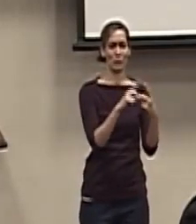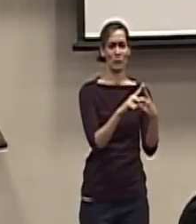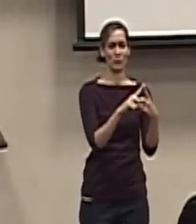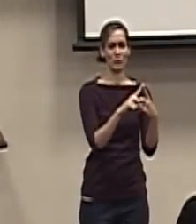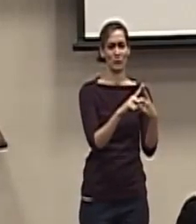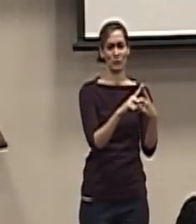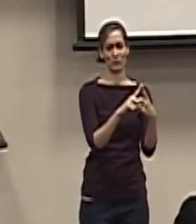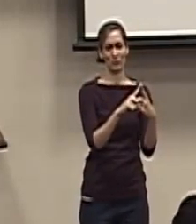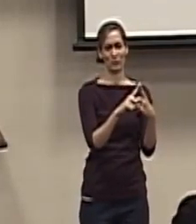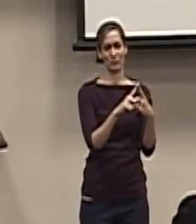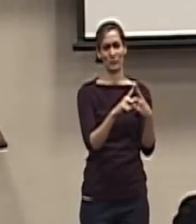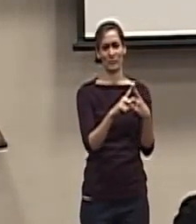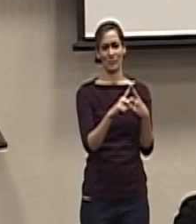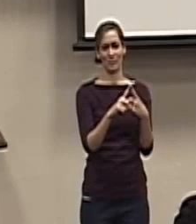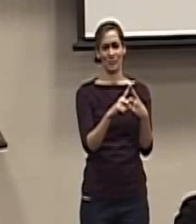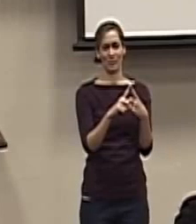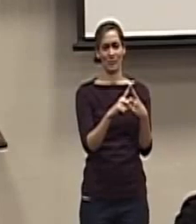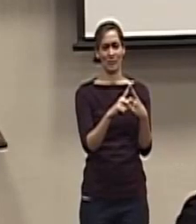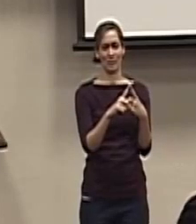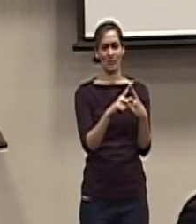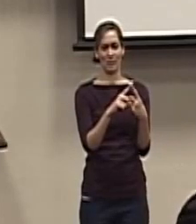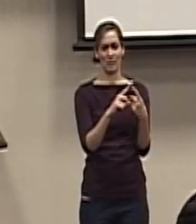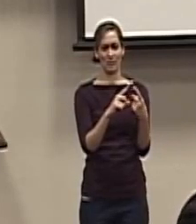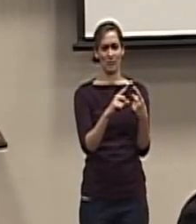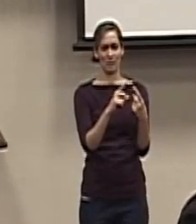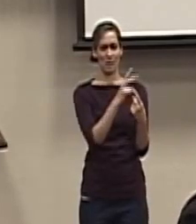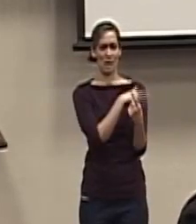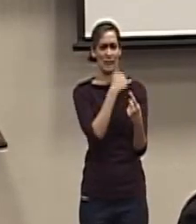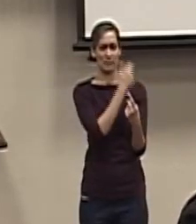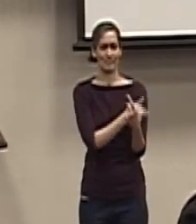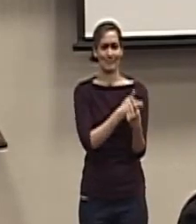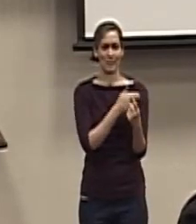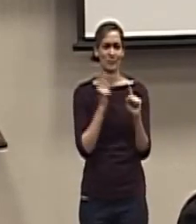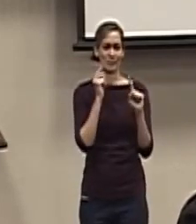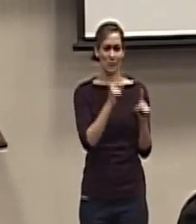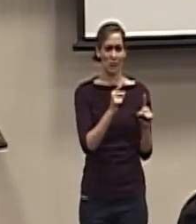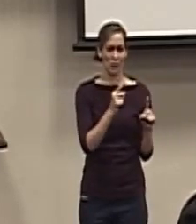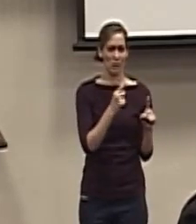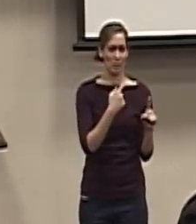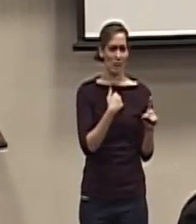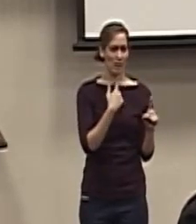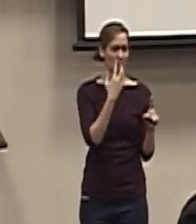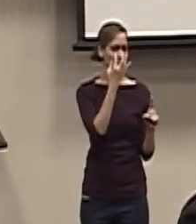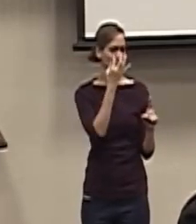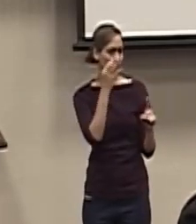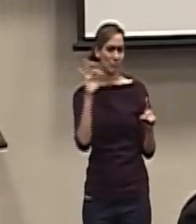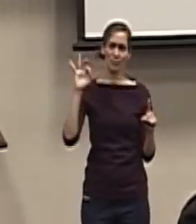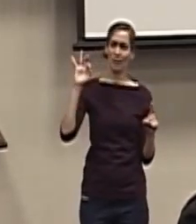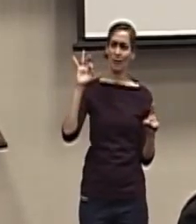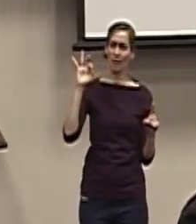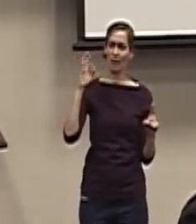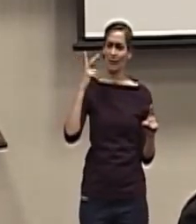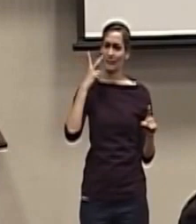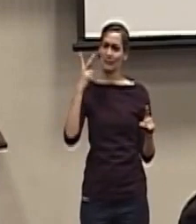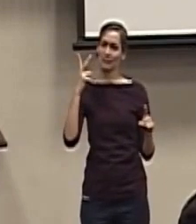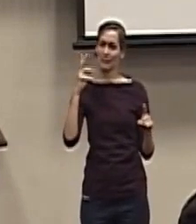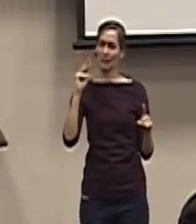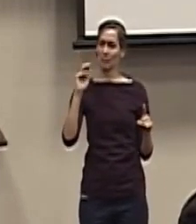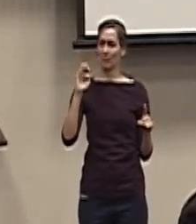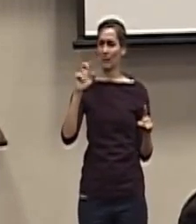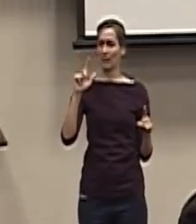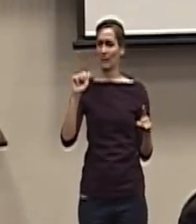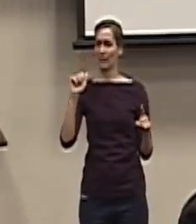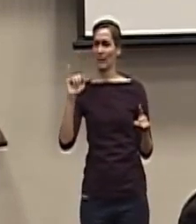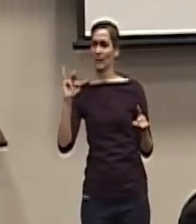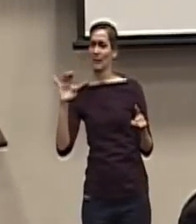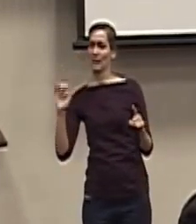off Highway 33, and headed for the hospital. And out of the corner of my eye, I see Melanie and Michelle, a lesbian couple